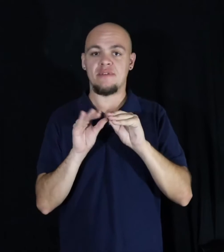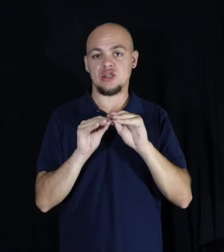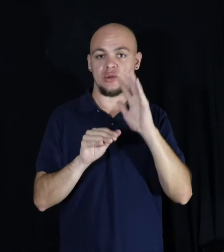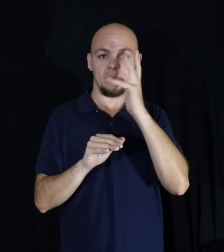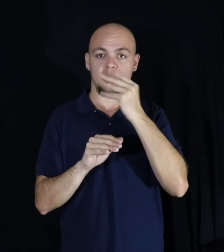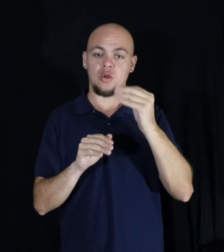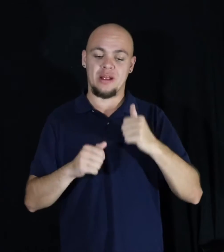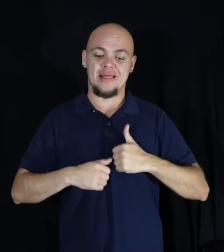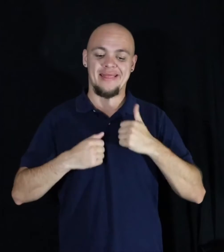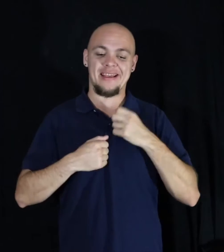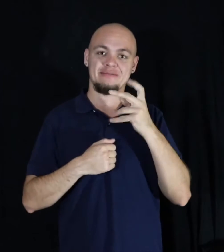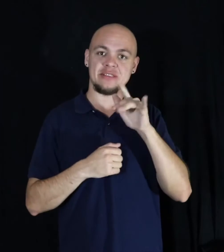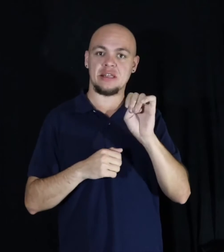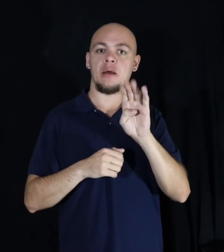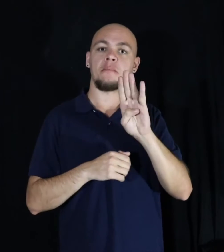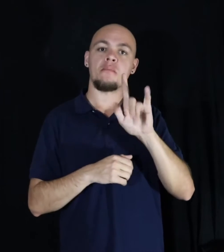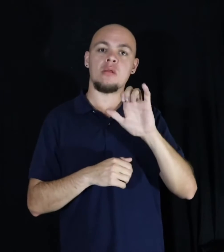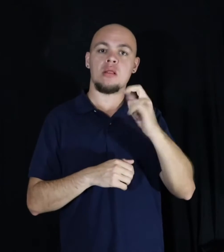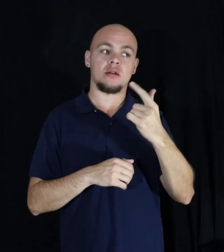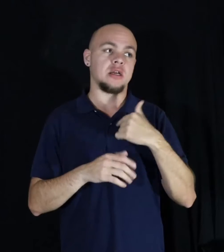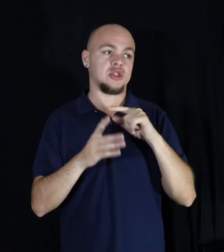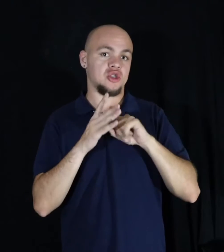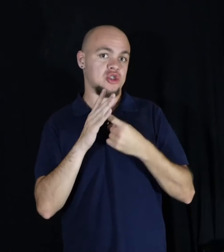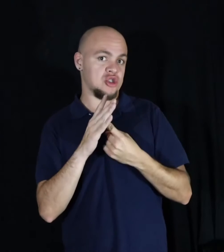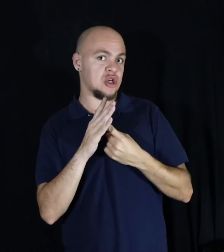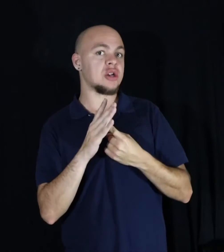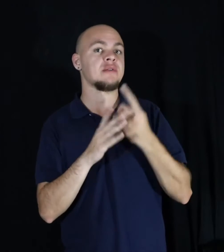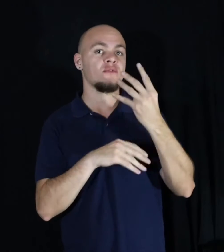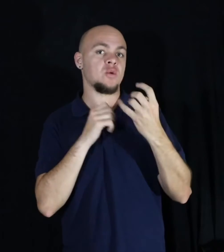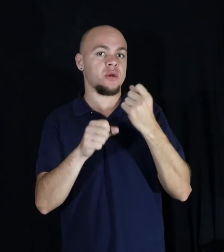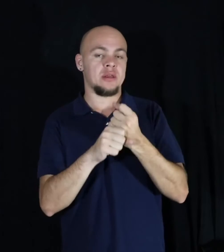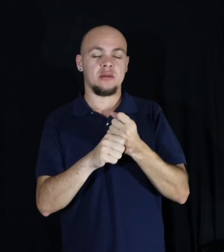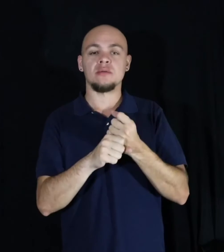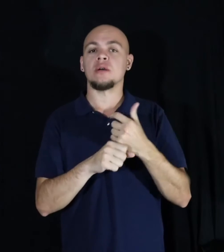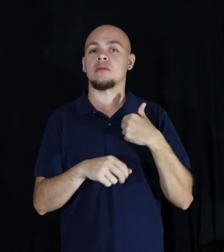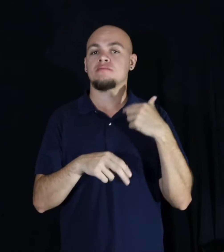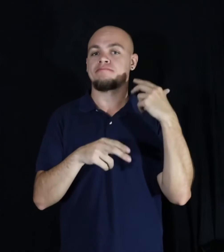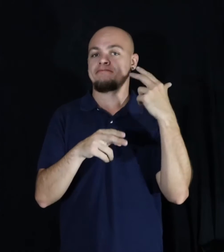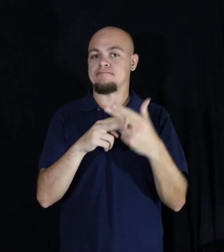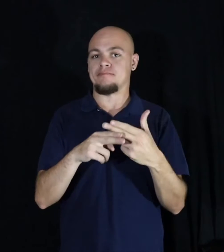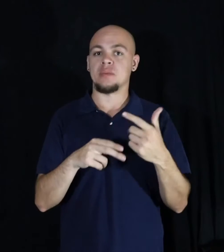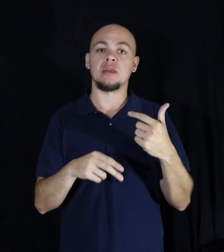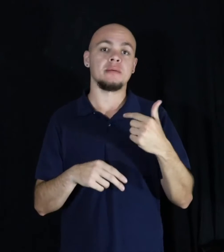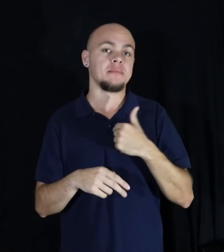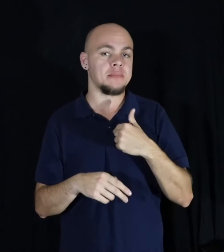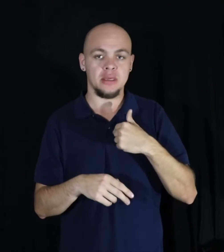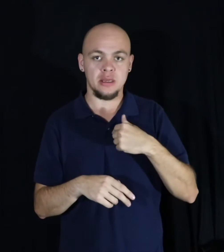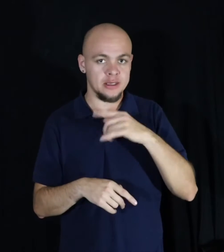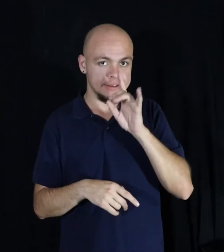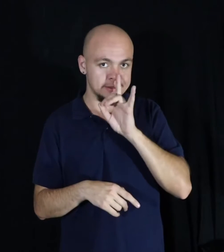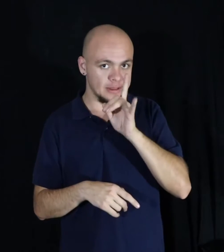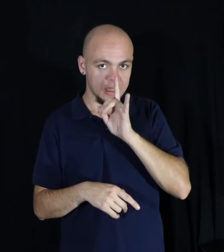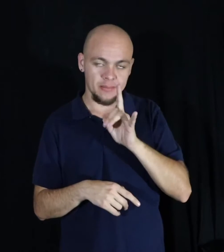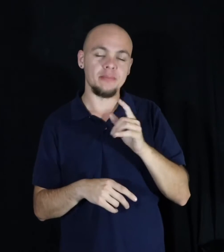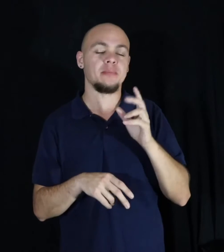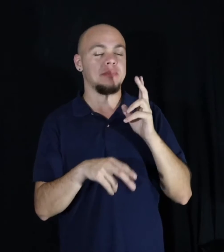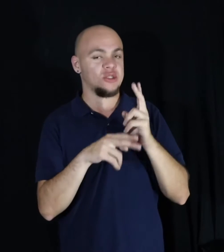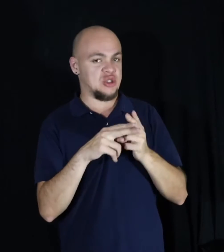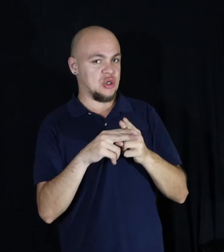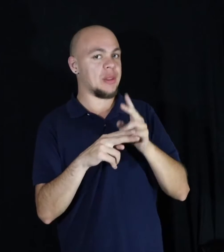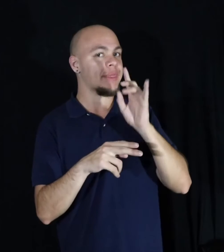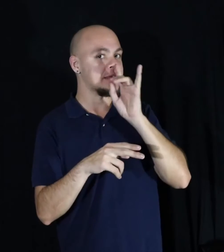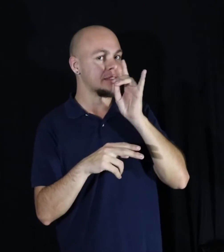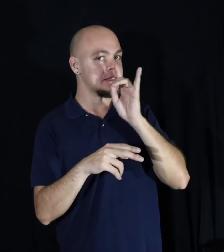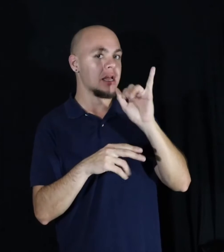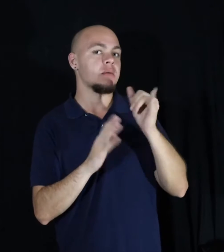I started my blog around 4 years ago, and it's called the Snob Journal. Believe me, I am not a snob. Anyone who knows me well enough will